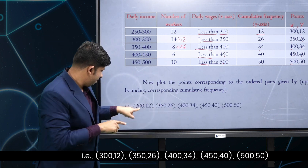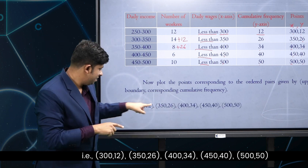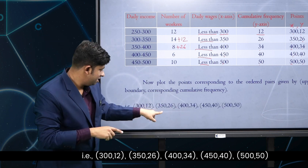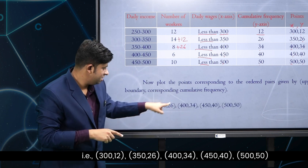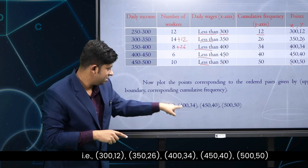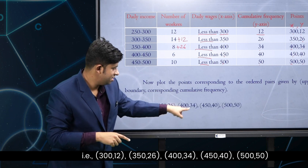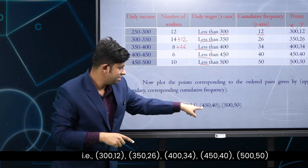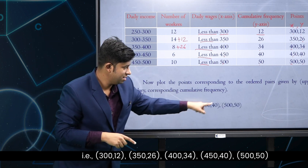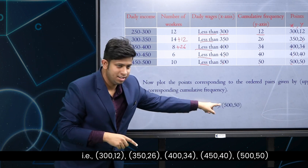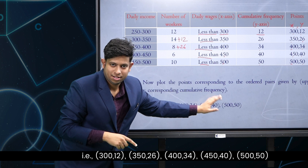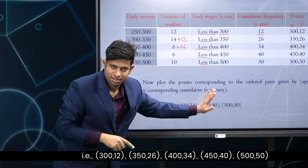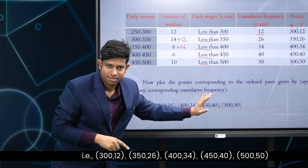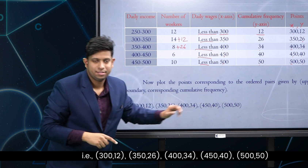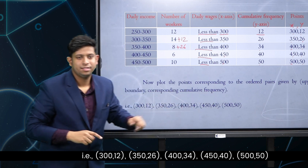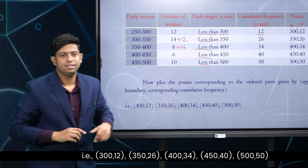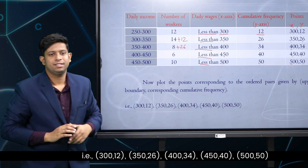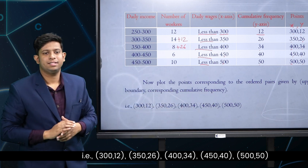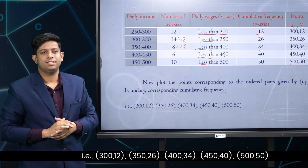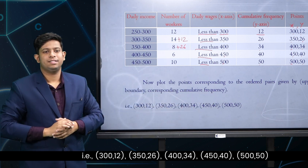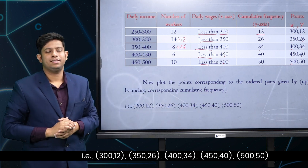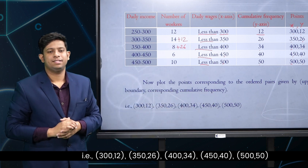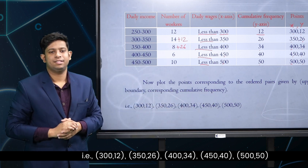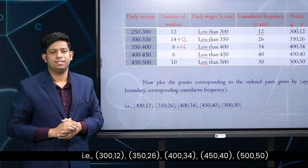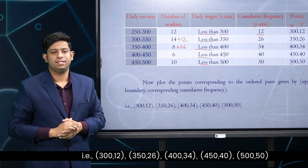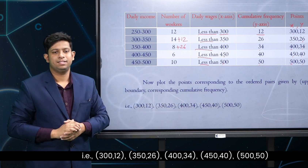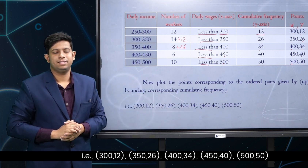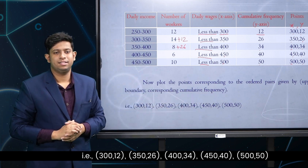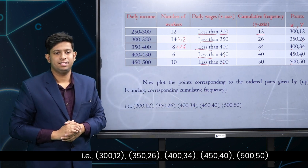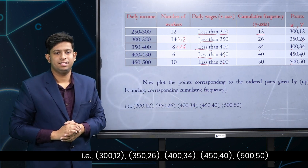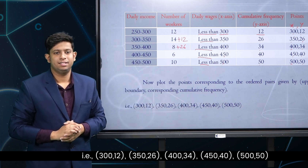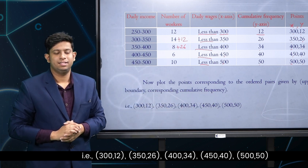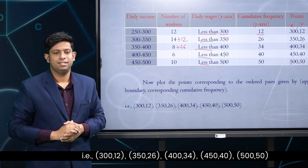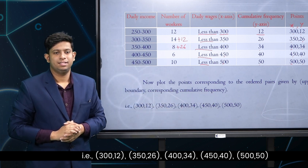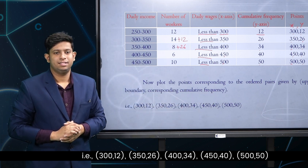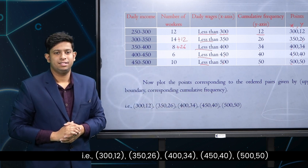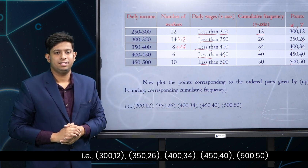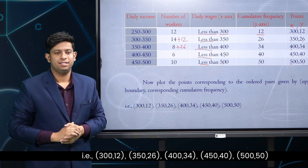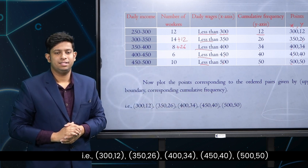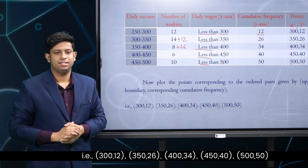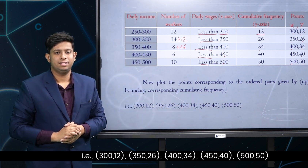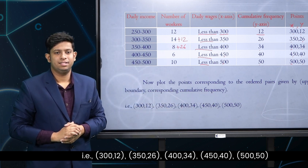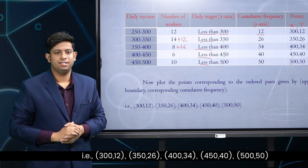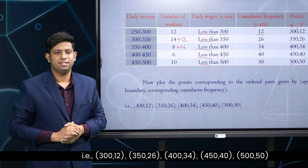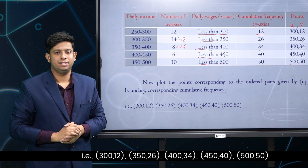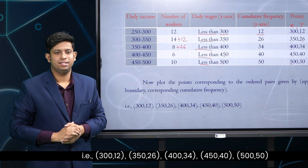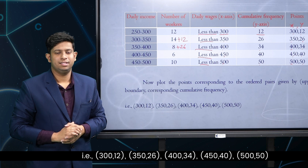that is 300, 12, 350, 26, 400, 34, 450, 40 and 500,